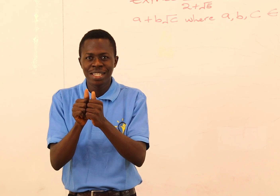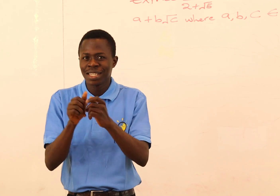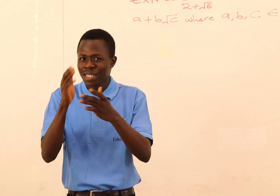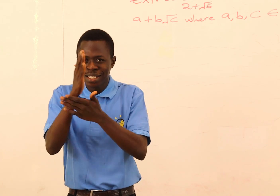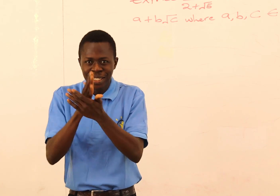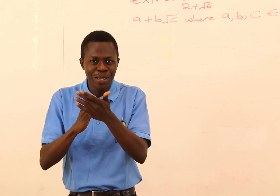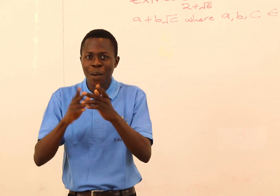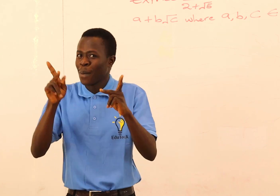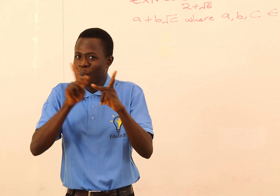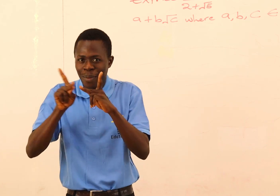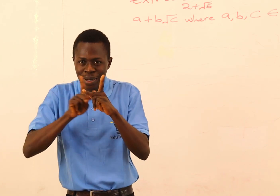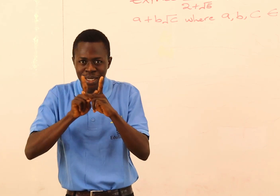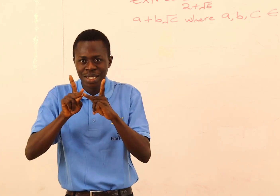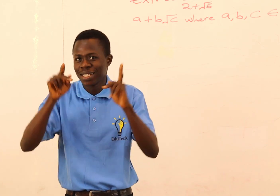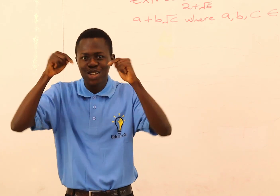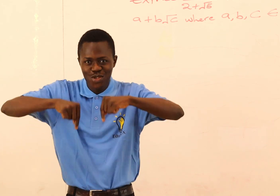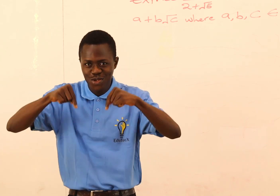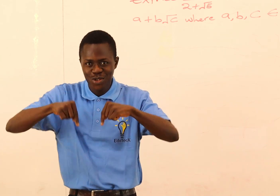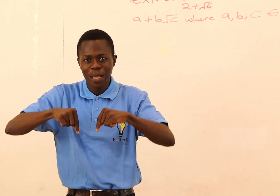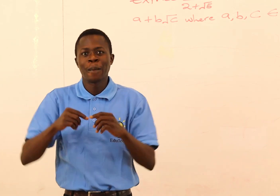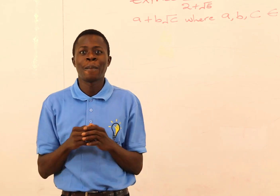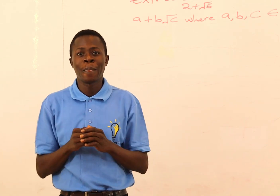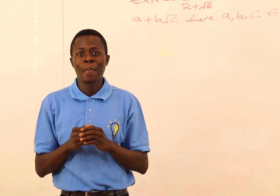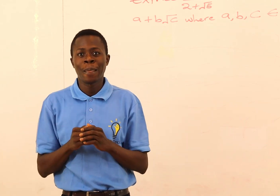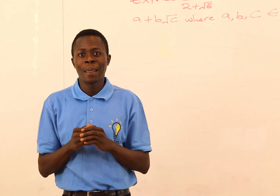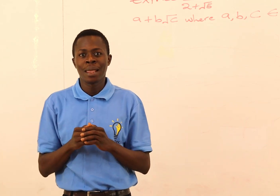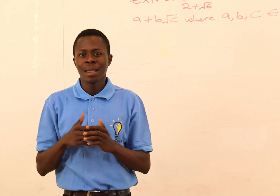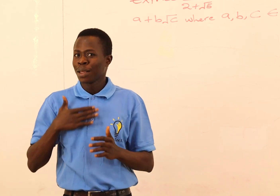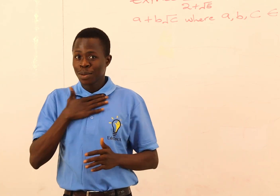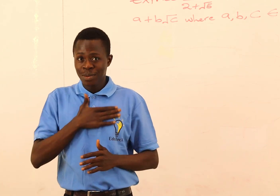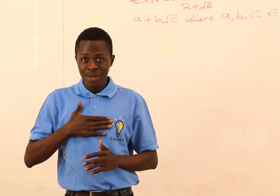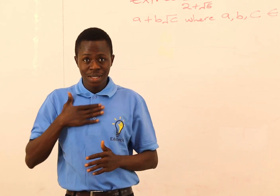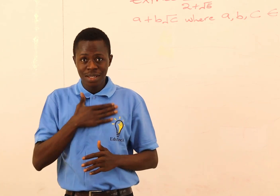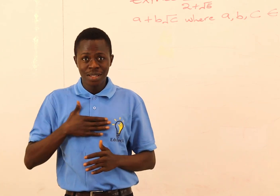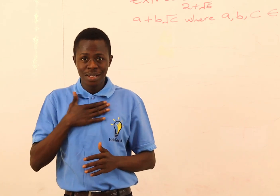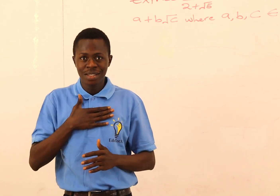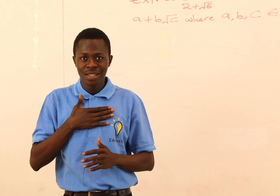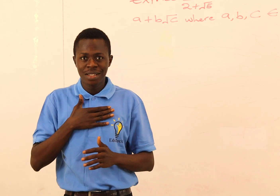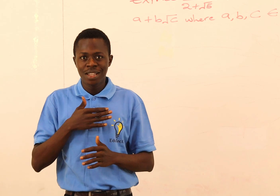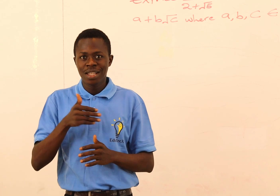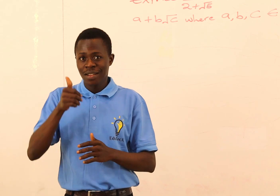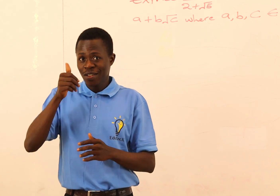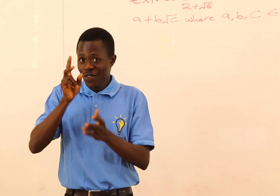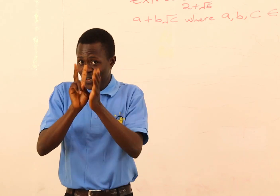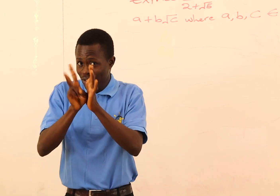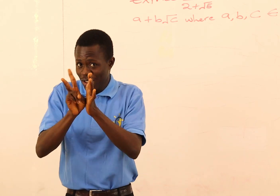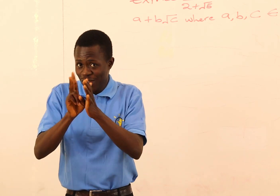Today we are going to continue with some practice examples. So please,